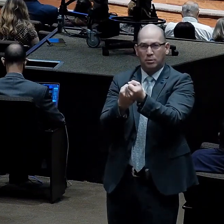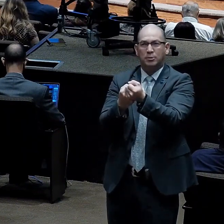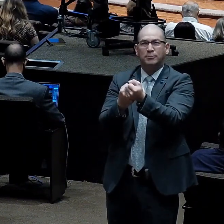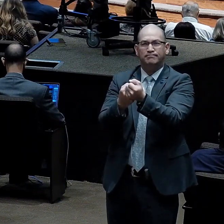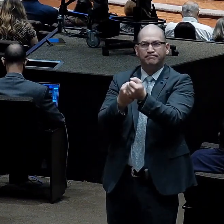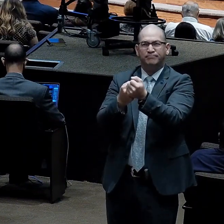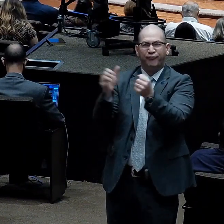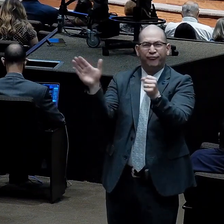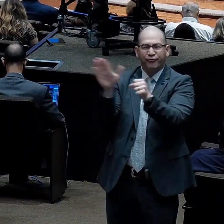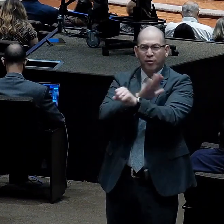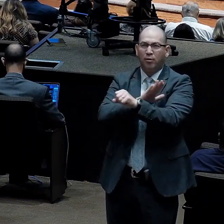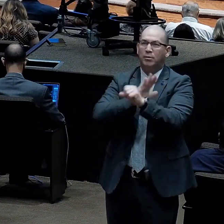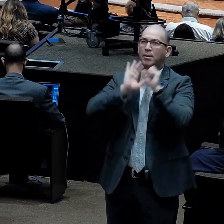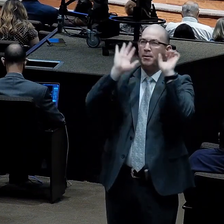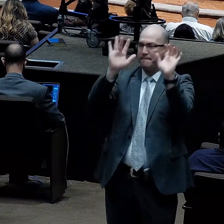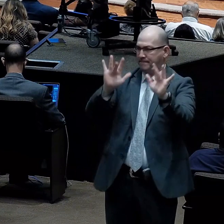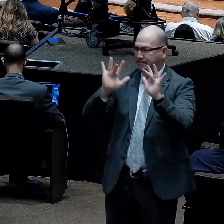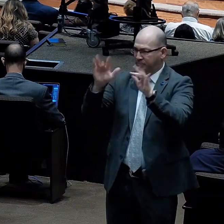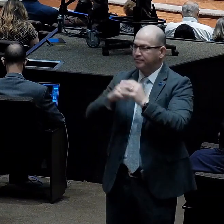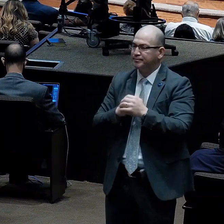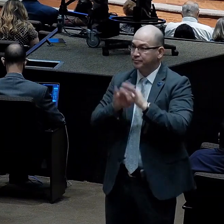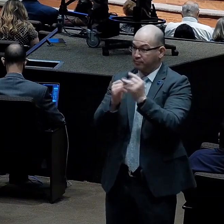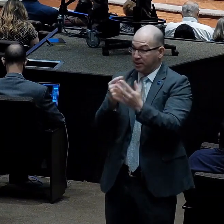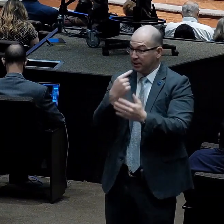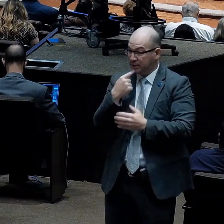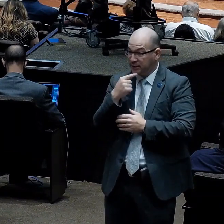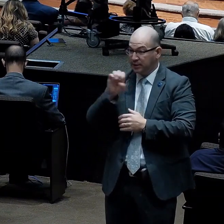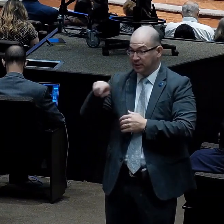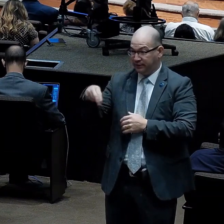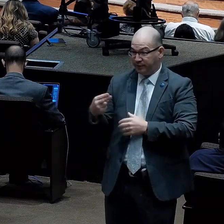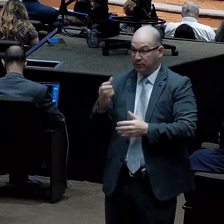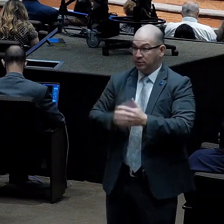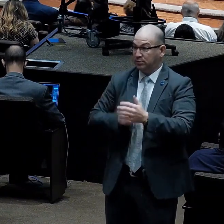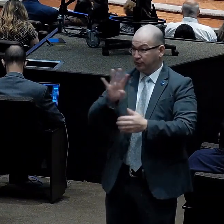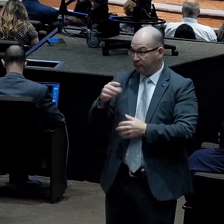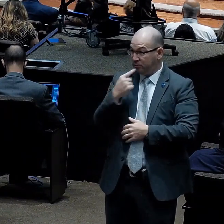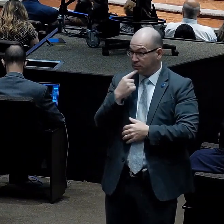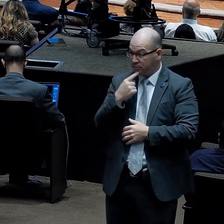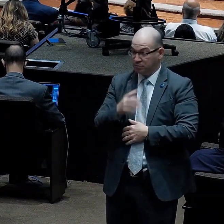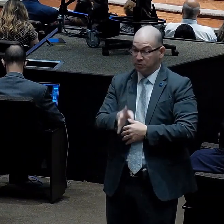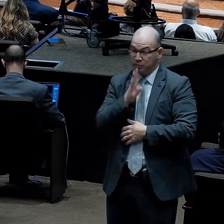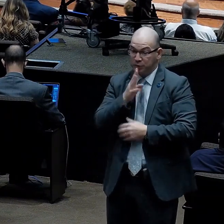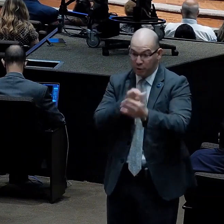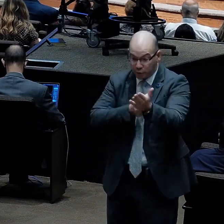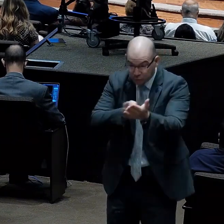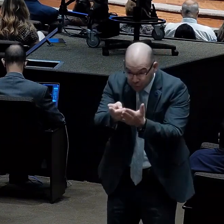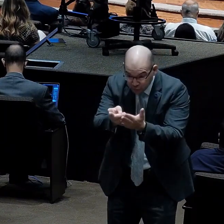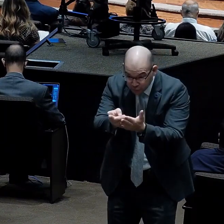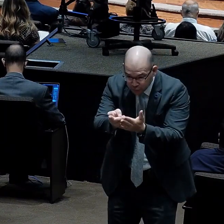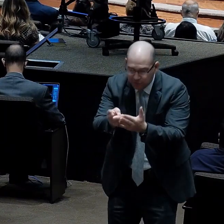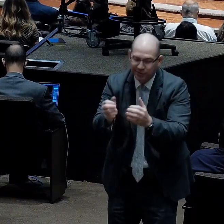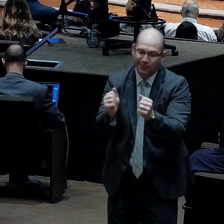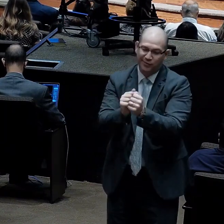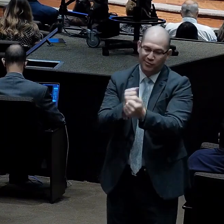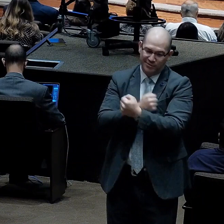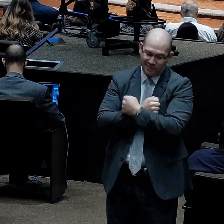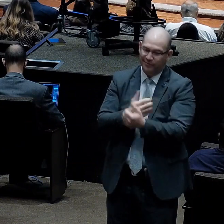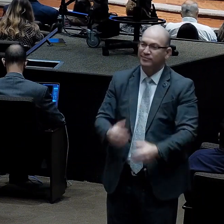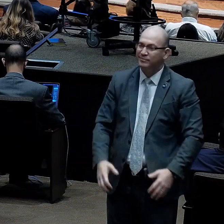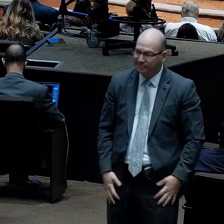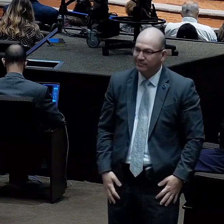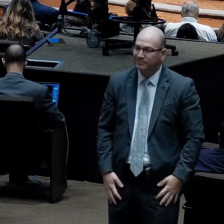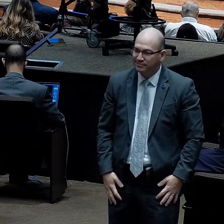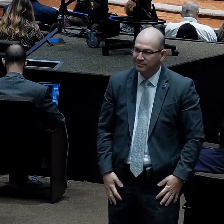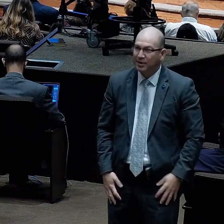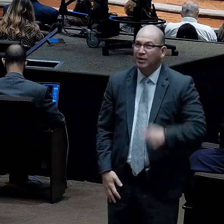chapter 4, speak the truth in love. God wants us to stand for justice. He wants us to know